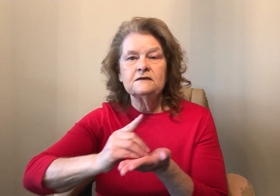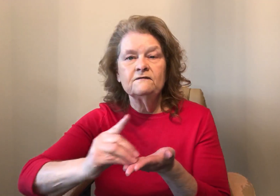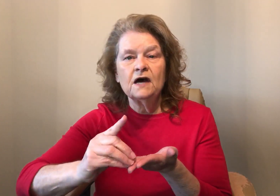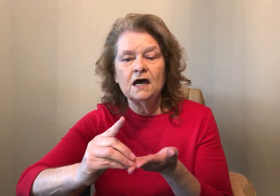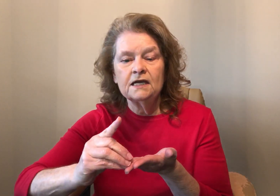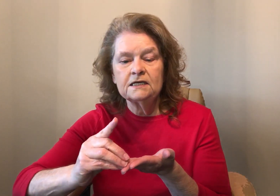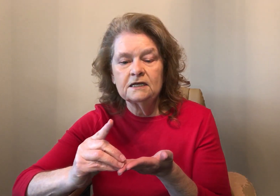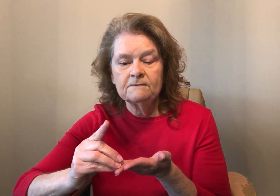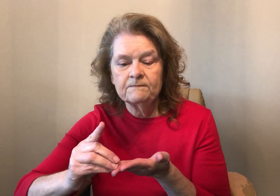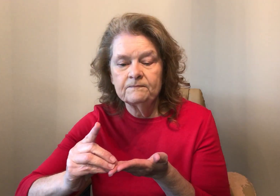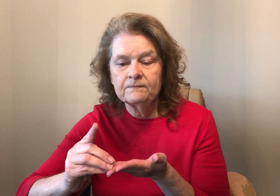Divine.